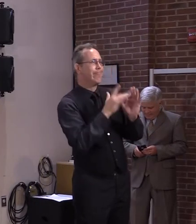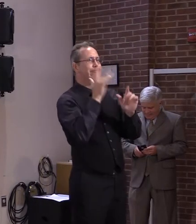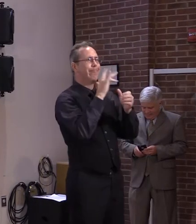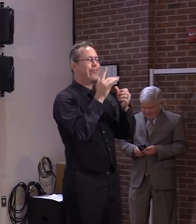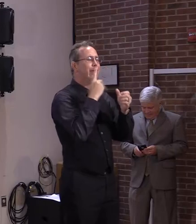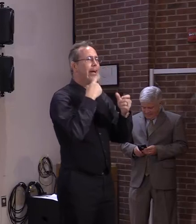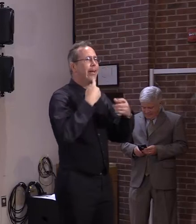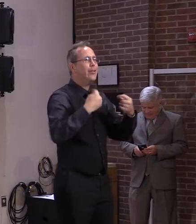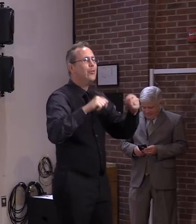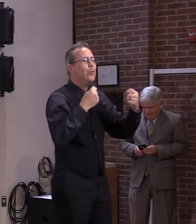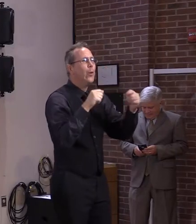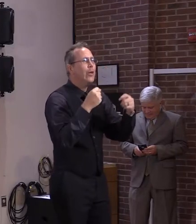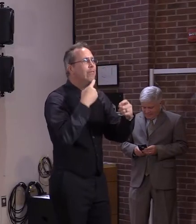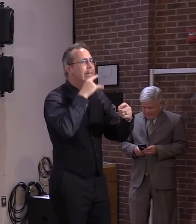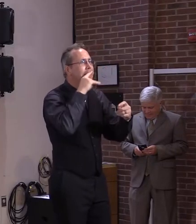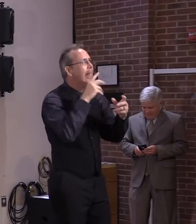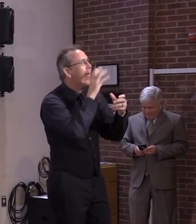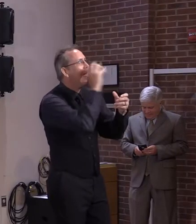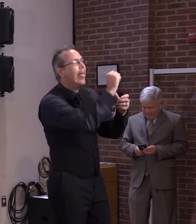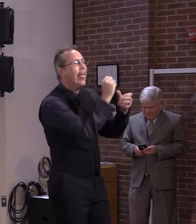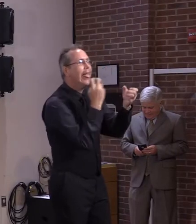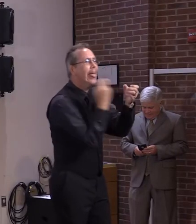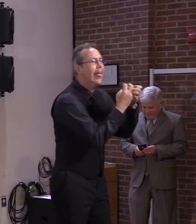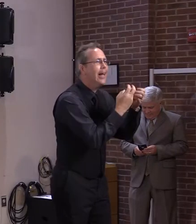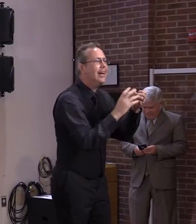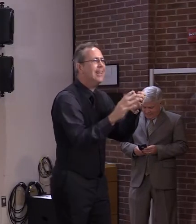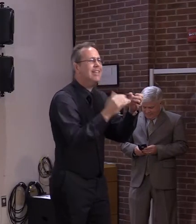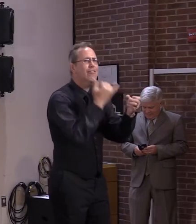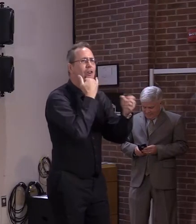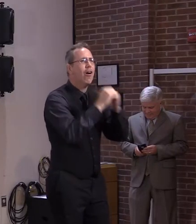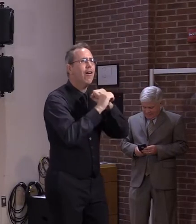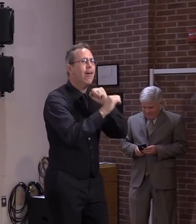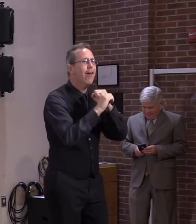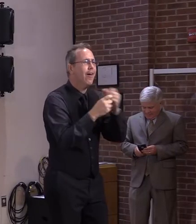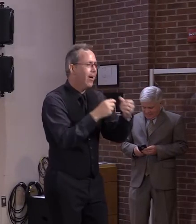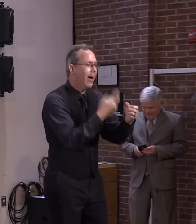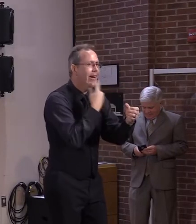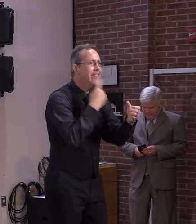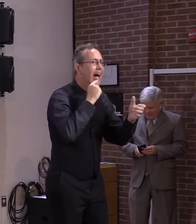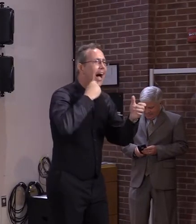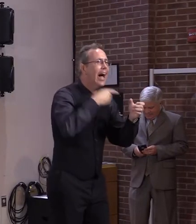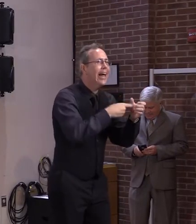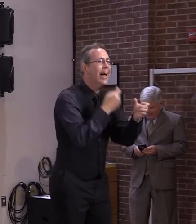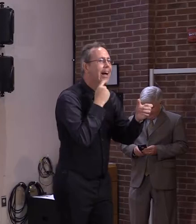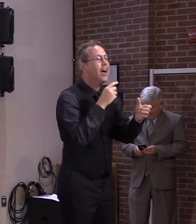using this because of their age, that it would encourage them to get into the product,